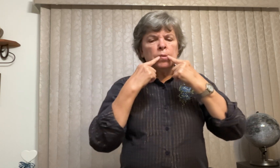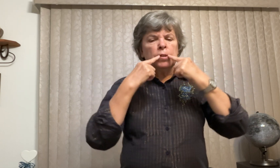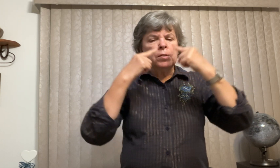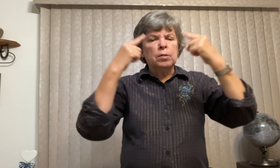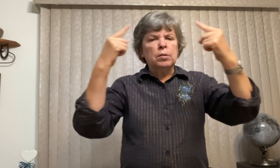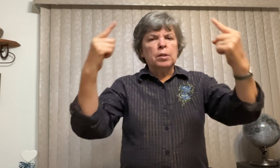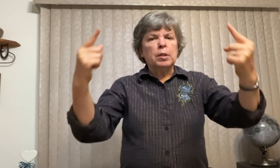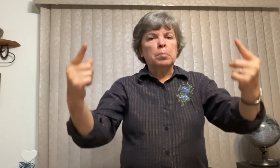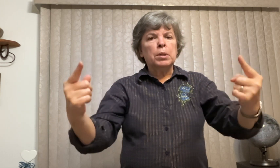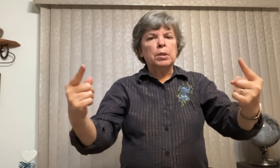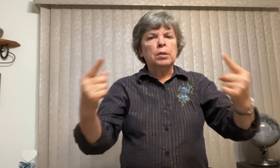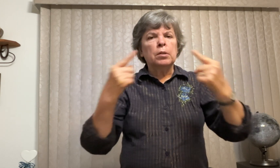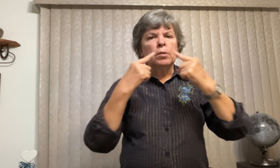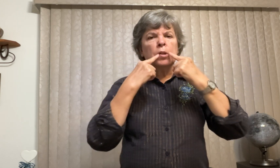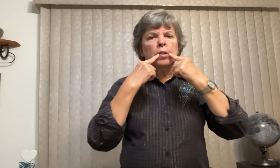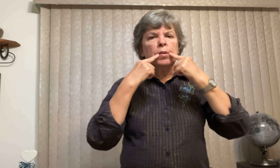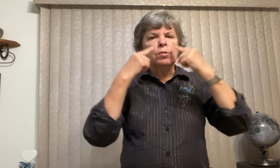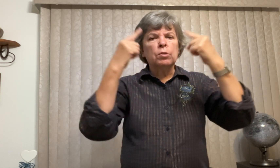It's like a big thing that you're saying.